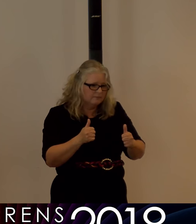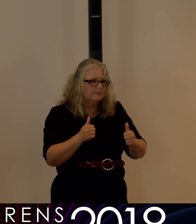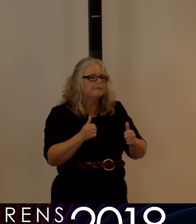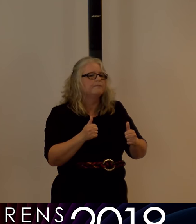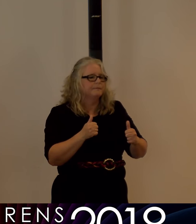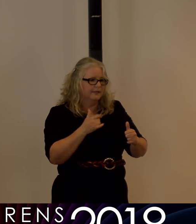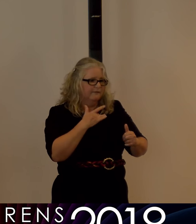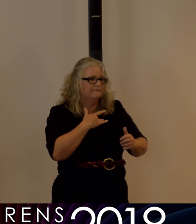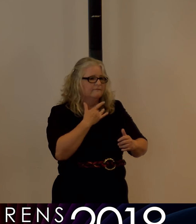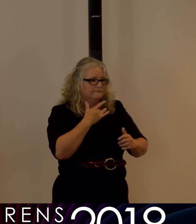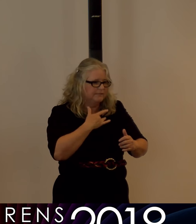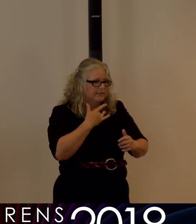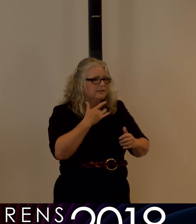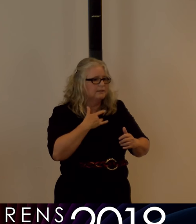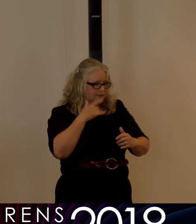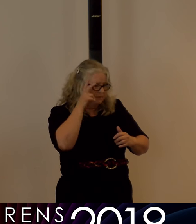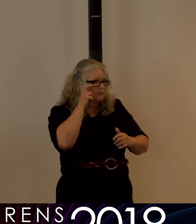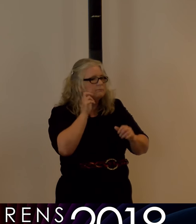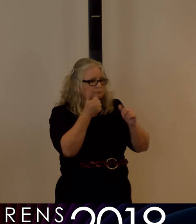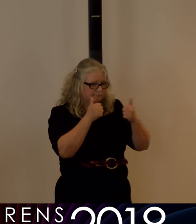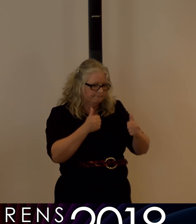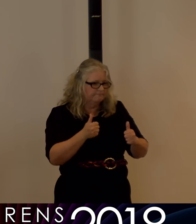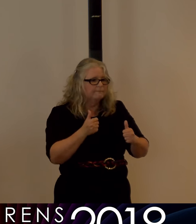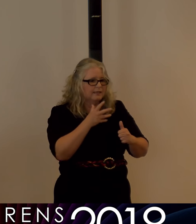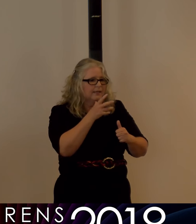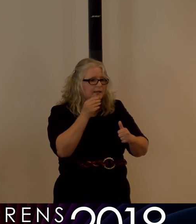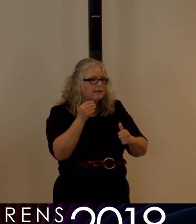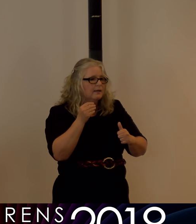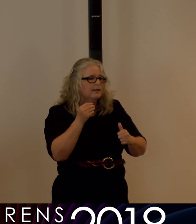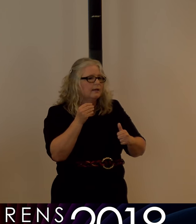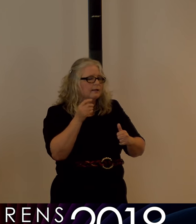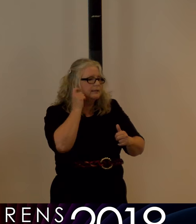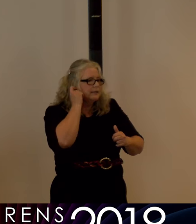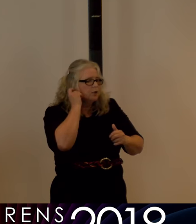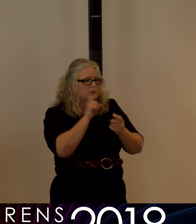sometimes conductive hearing loss, and external ear deformities. So